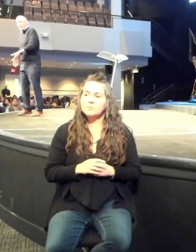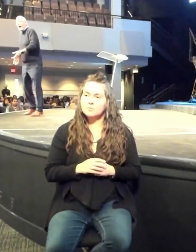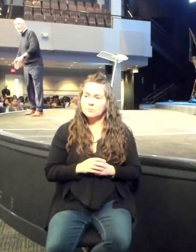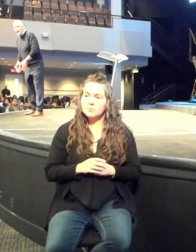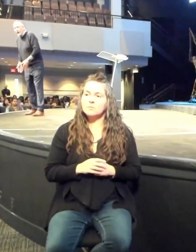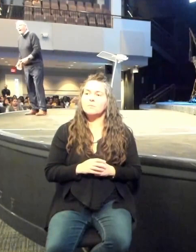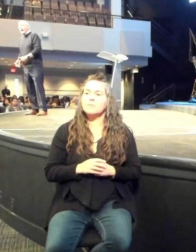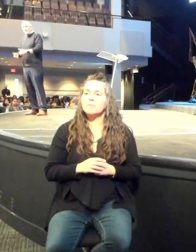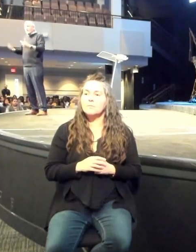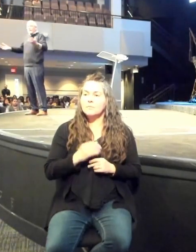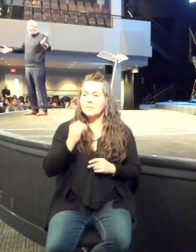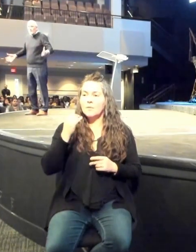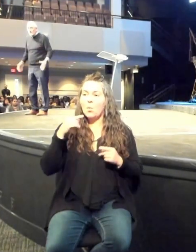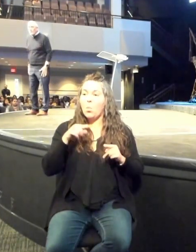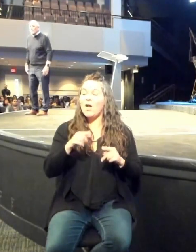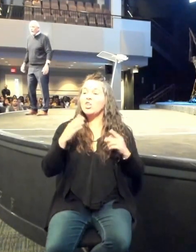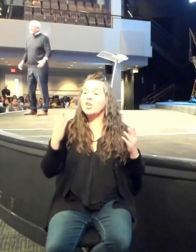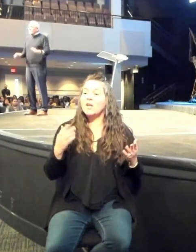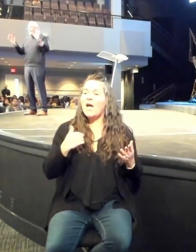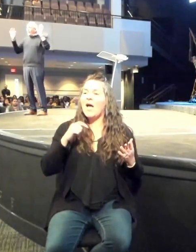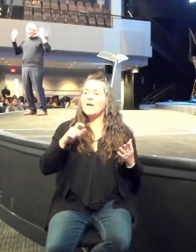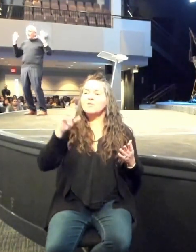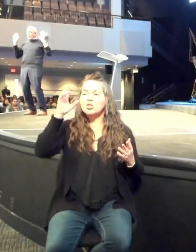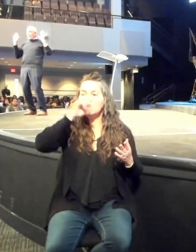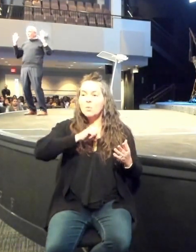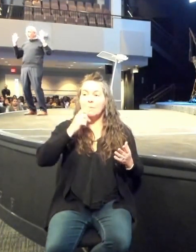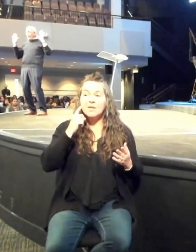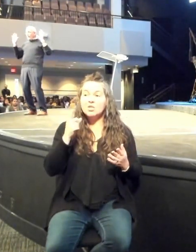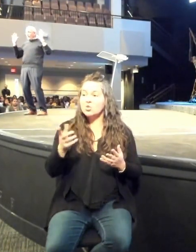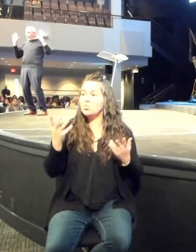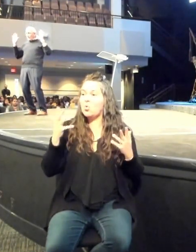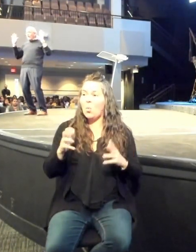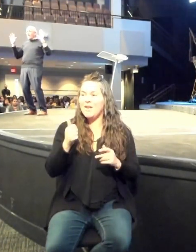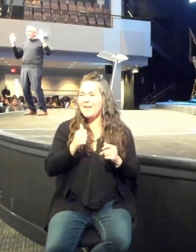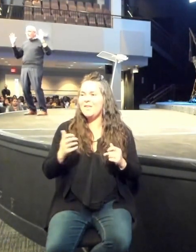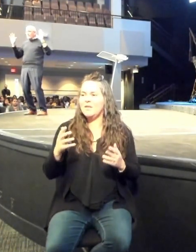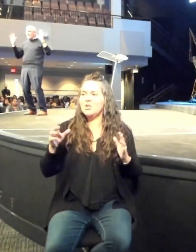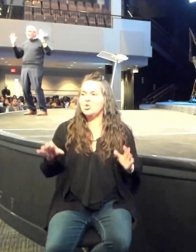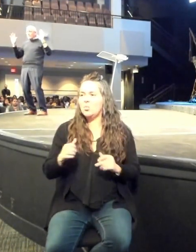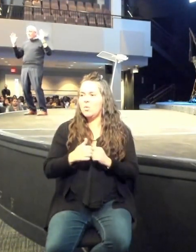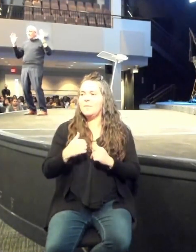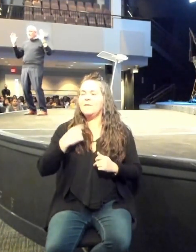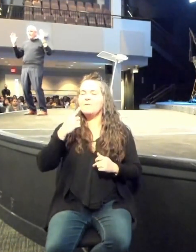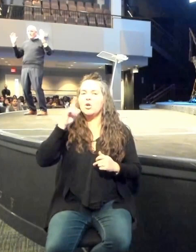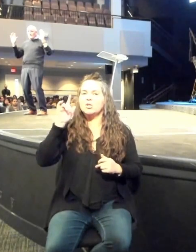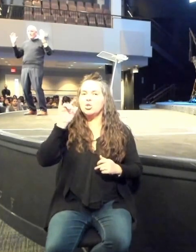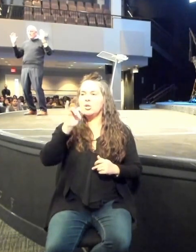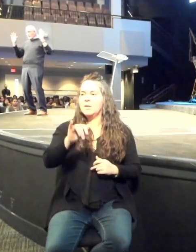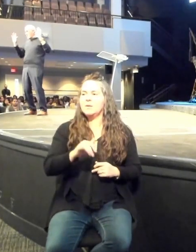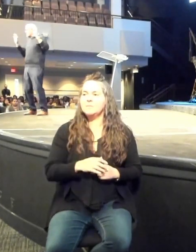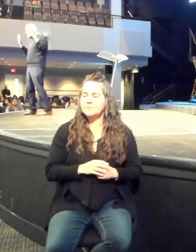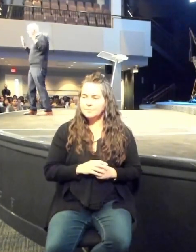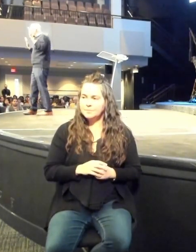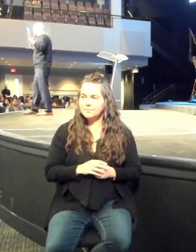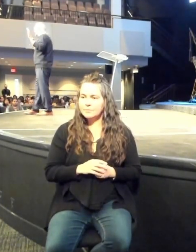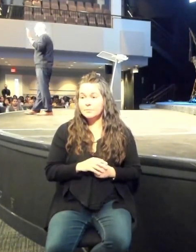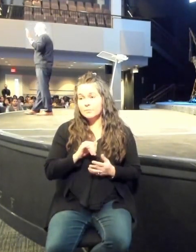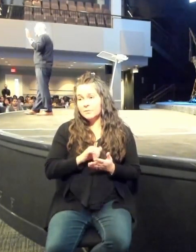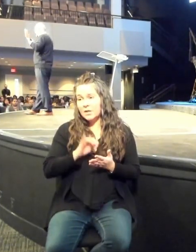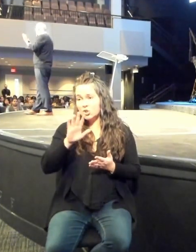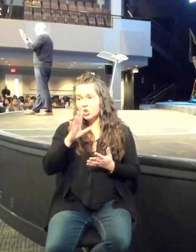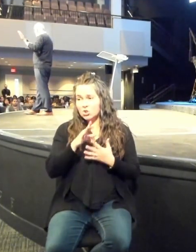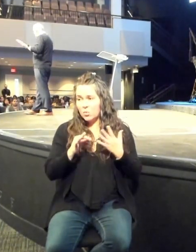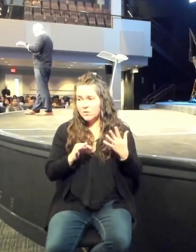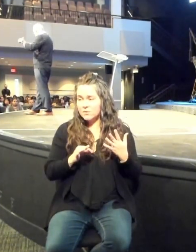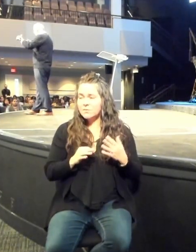while you're down here, I've just got to assume the fact that you don't want anything to do with me for eternity. And so that's your choice, okay?